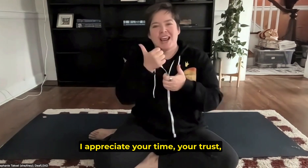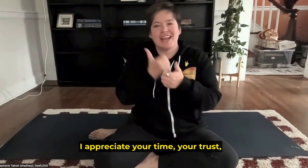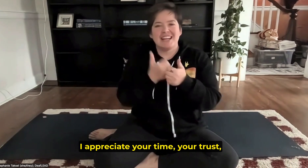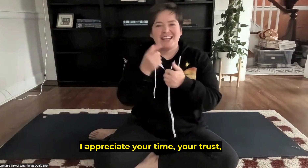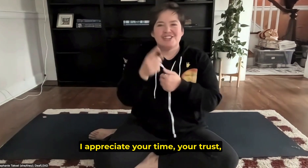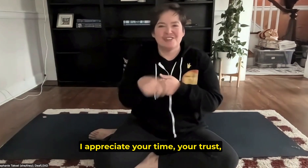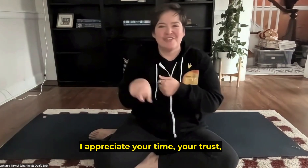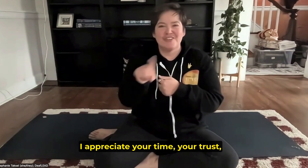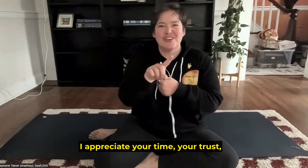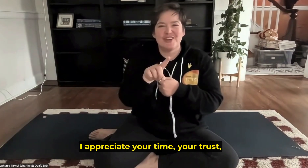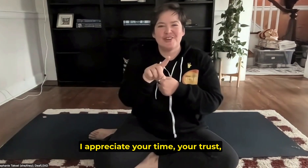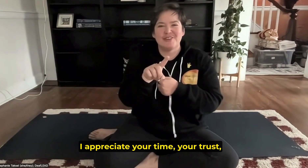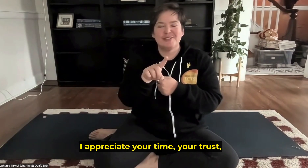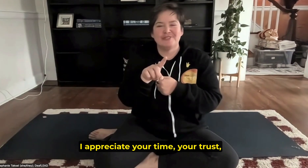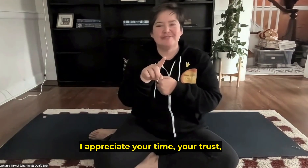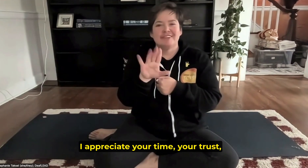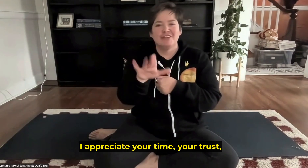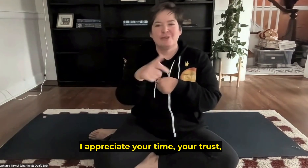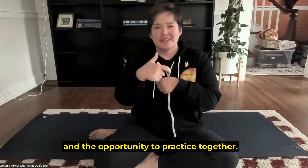I appreciate your time, your trust, and the